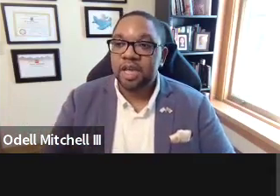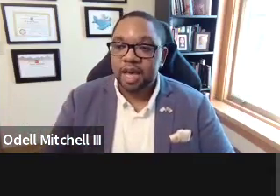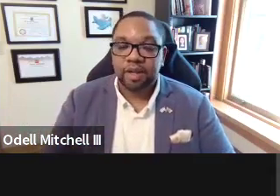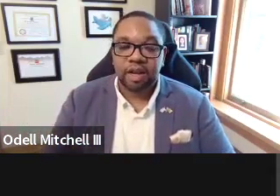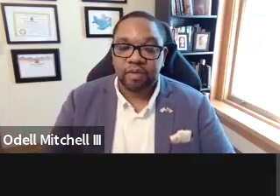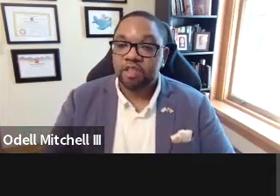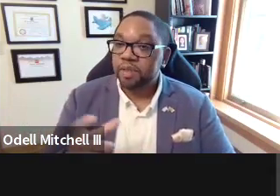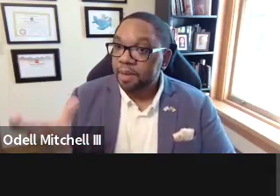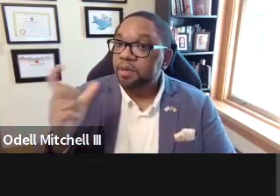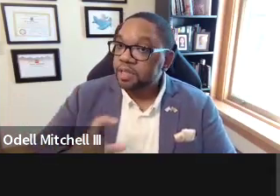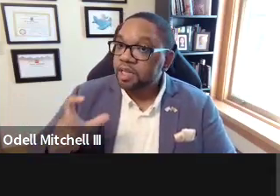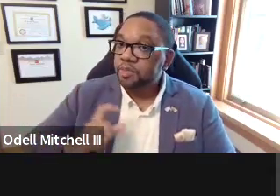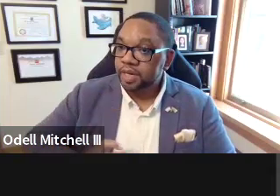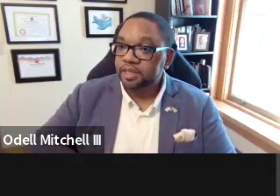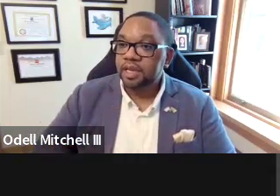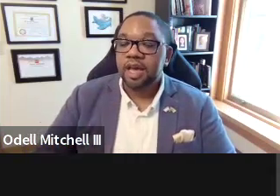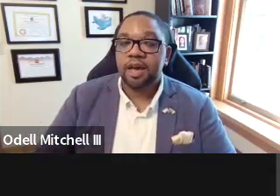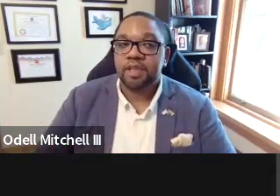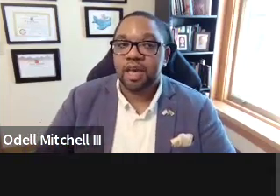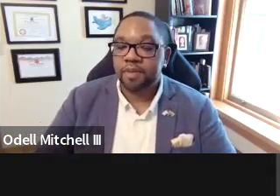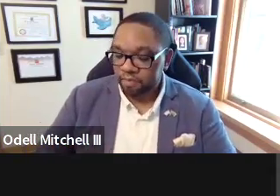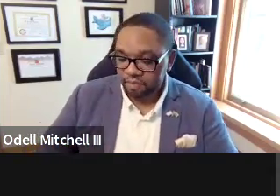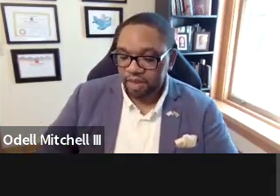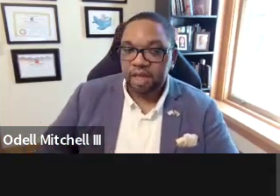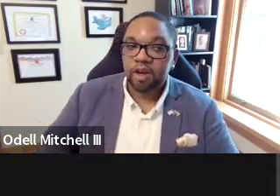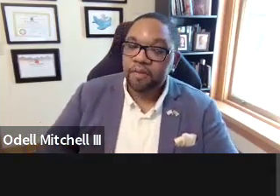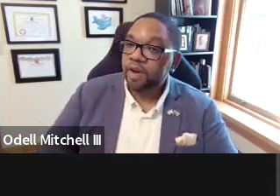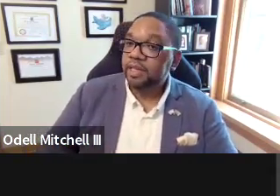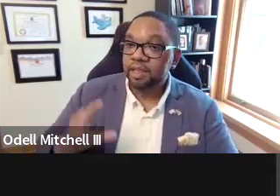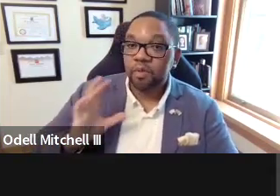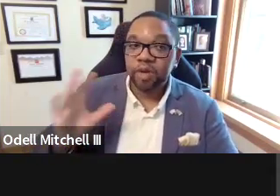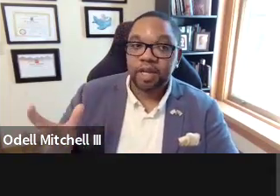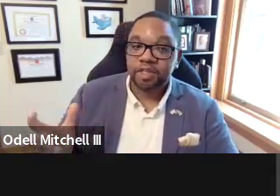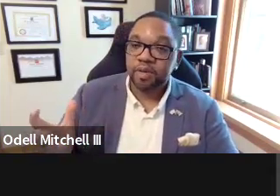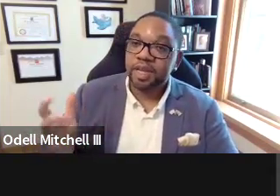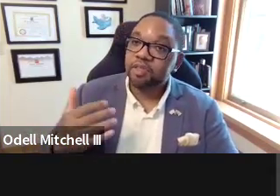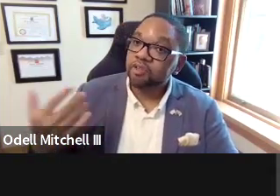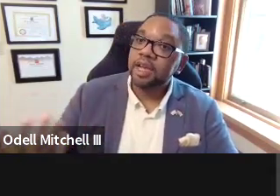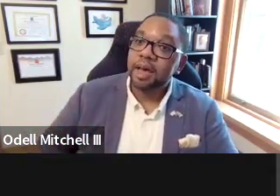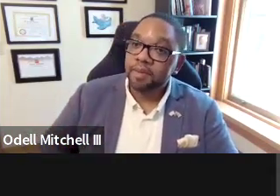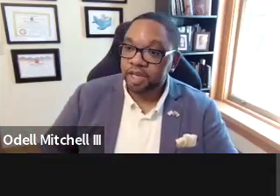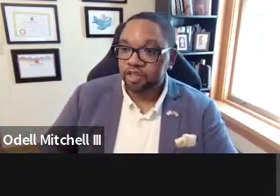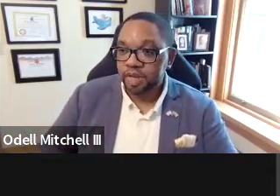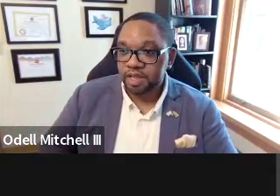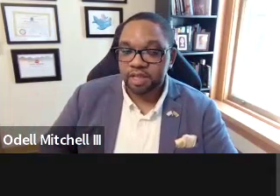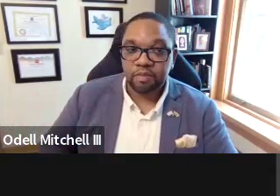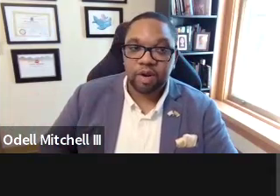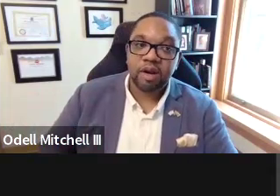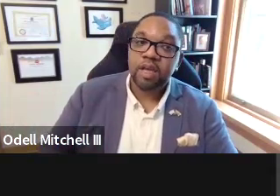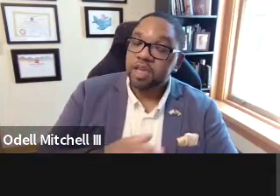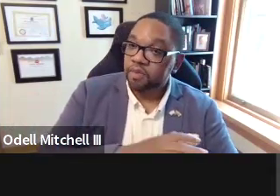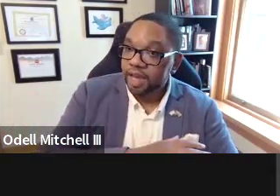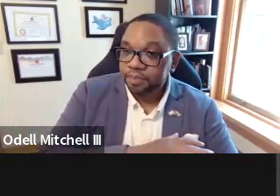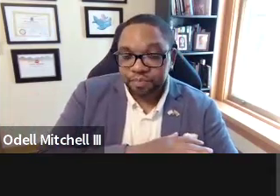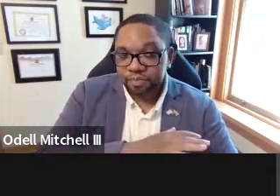commission a lot of ways, but that percentage piece is common. And then quite frankly, the more you get into it, it's usually a combination of pieces